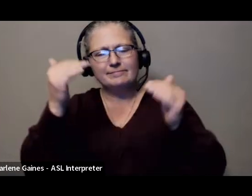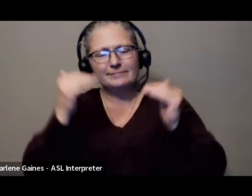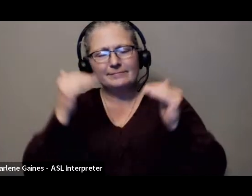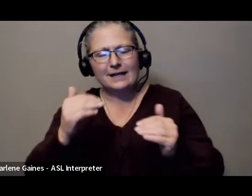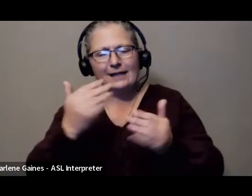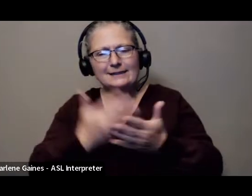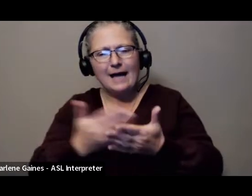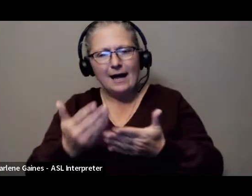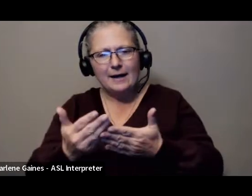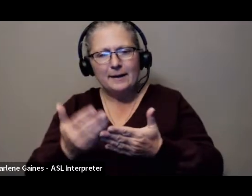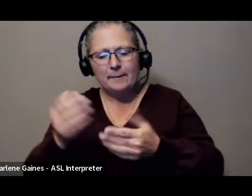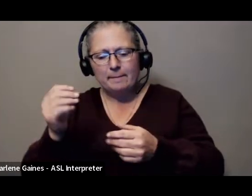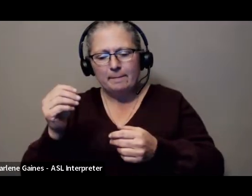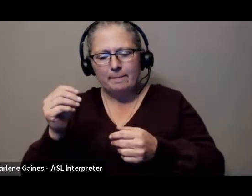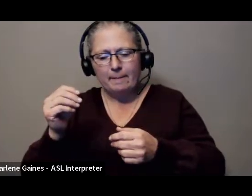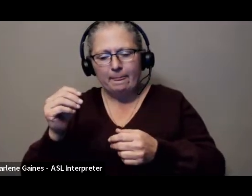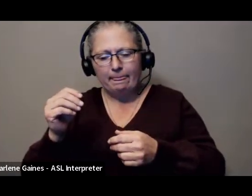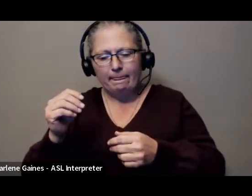item, which is